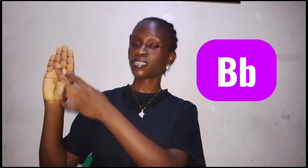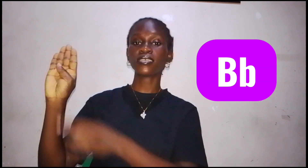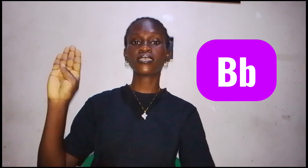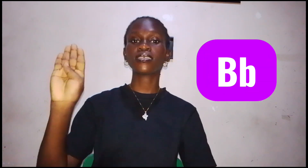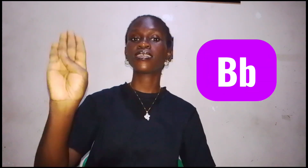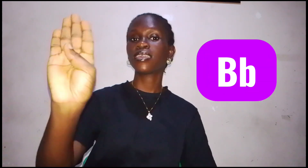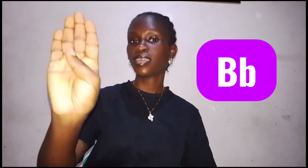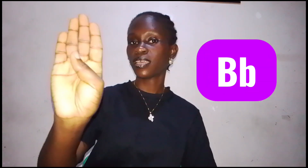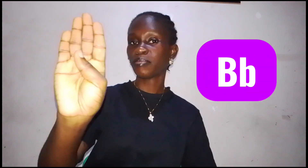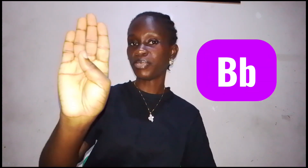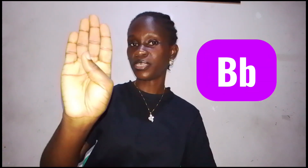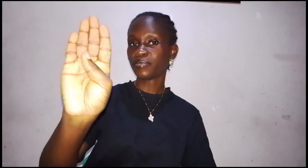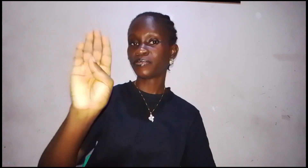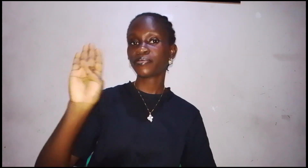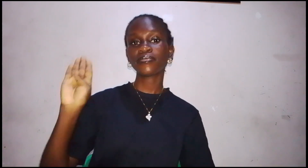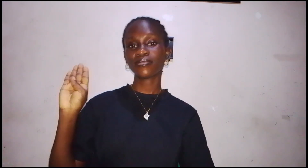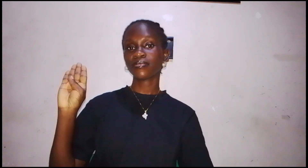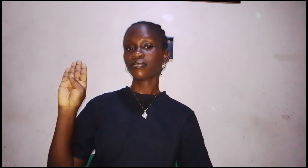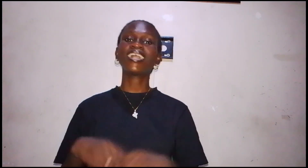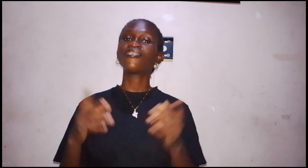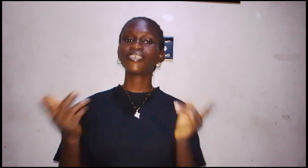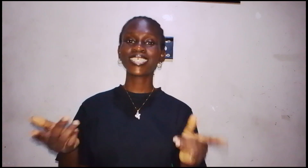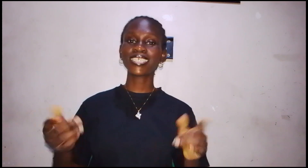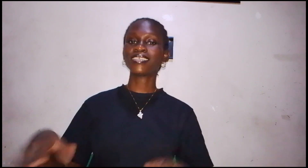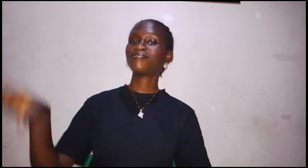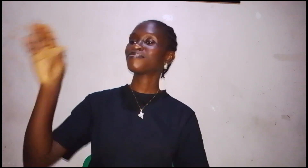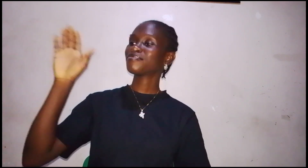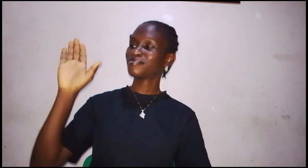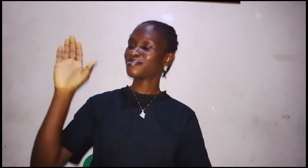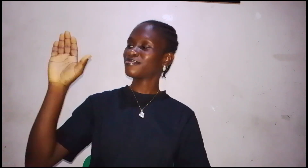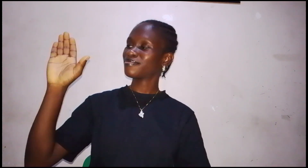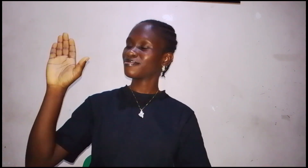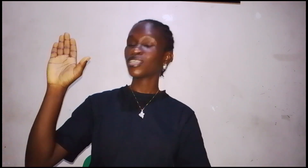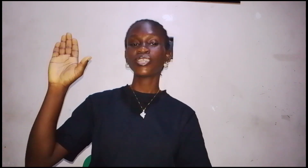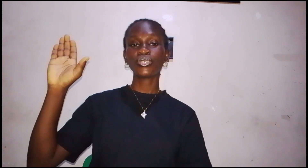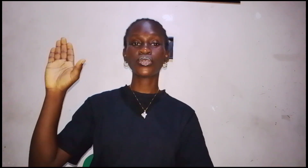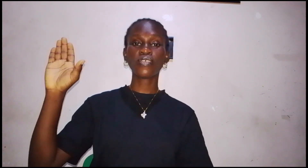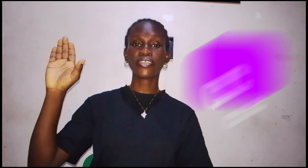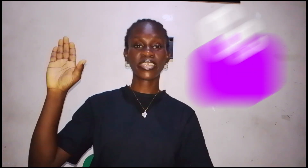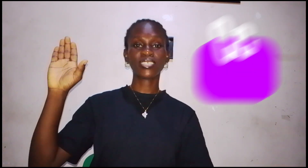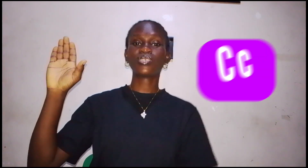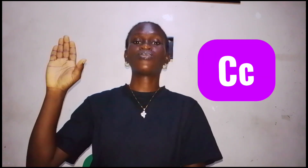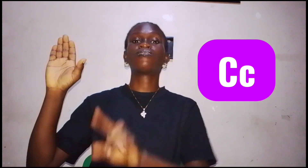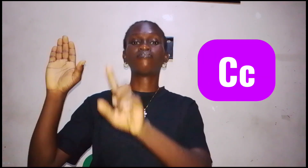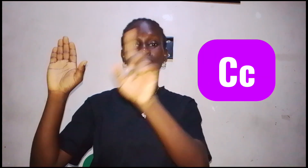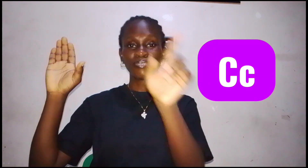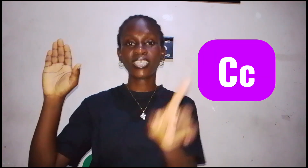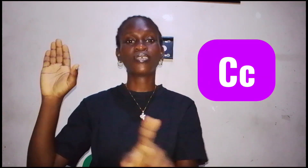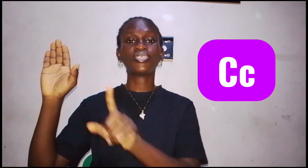like this. B. For the C, you curve your hands to bring out